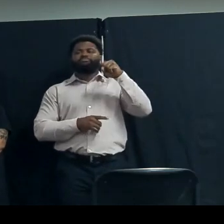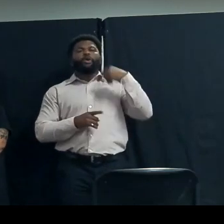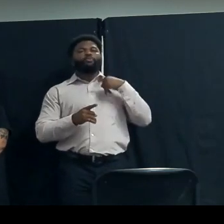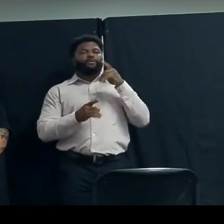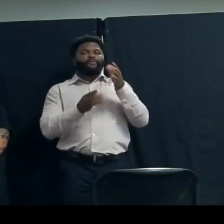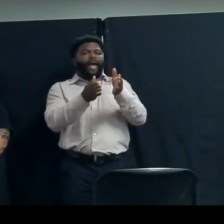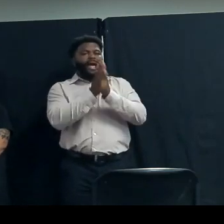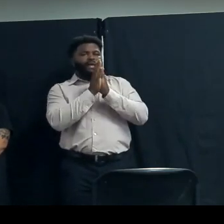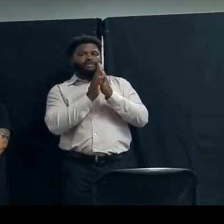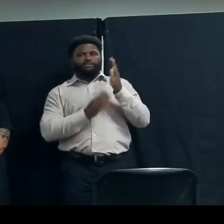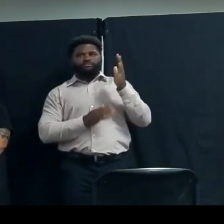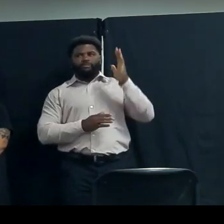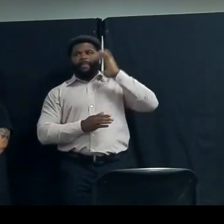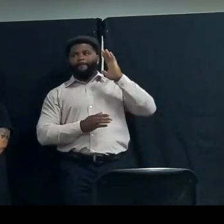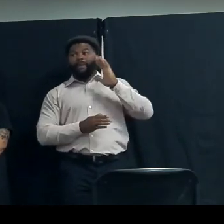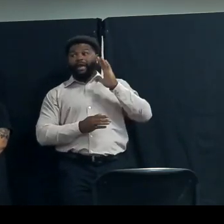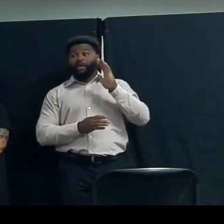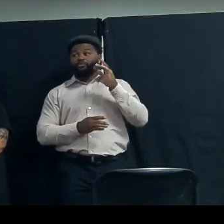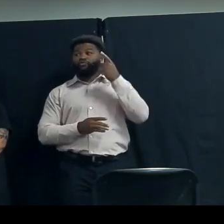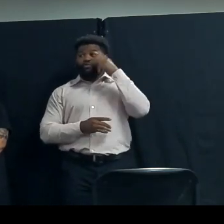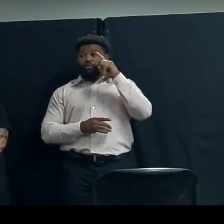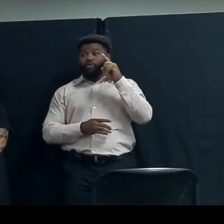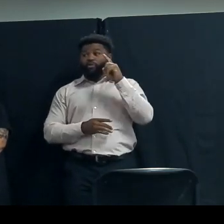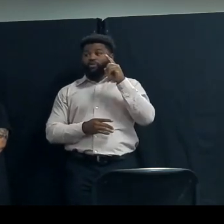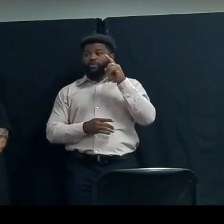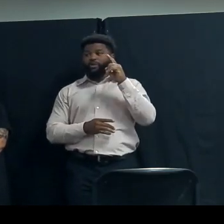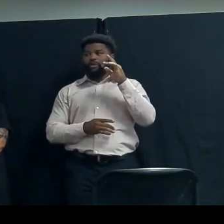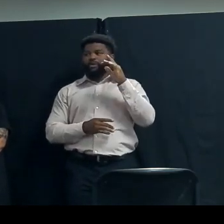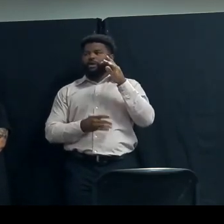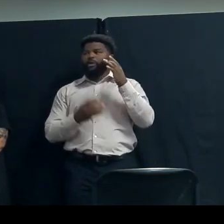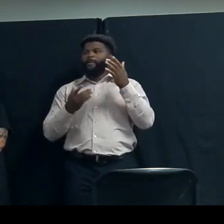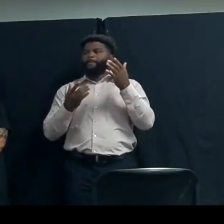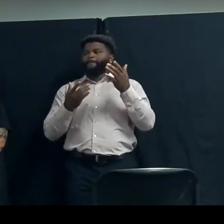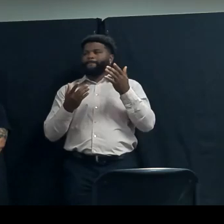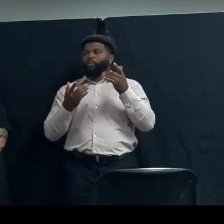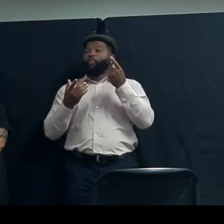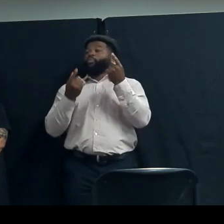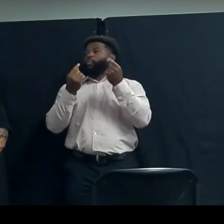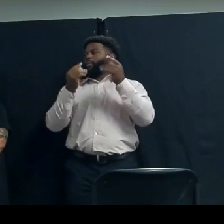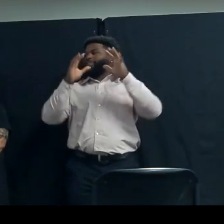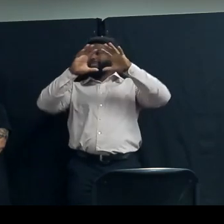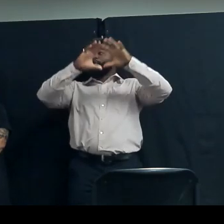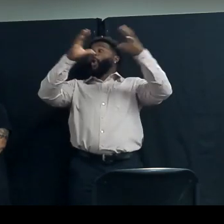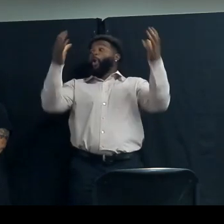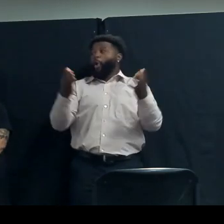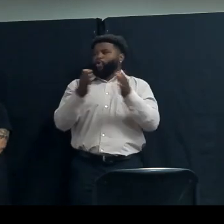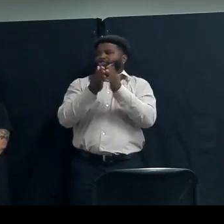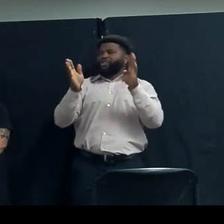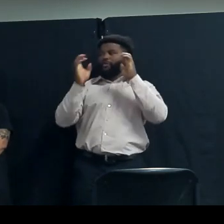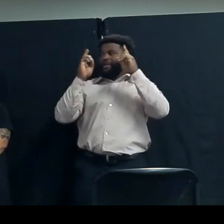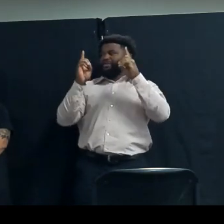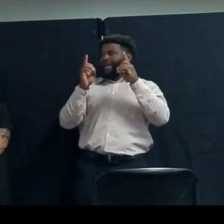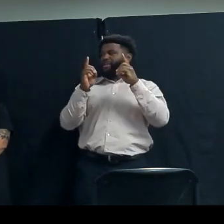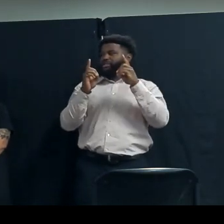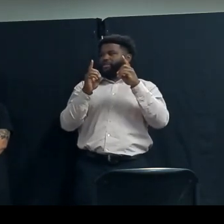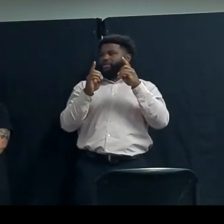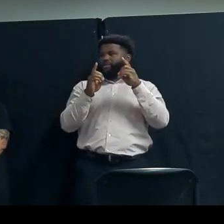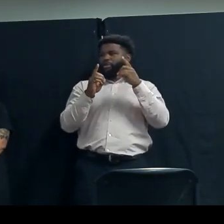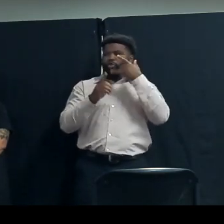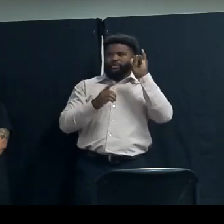past, we've also asked for what the whole gen ed population got